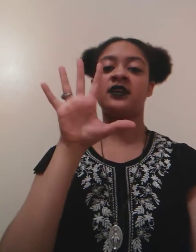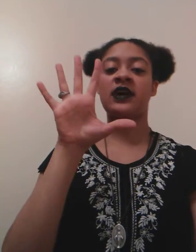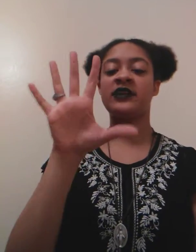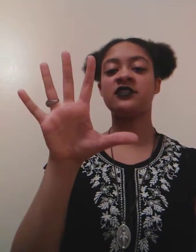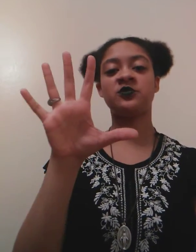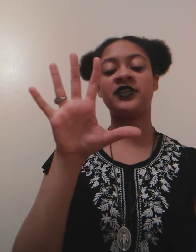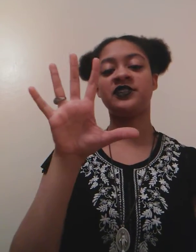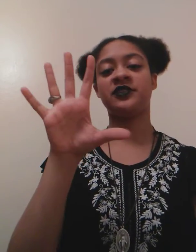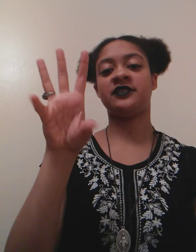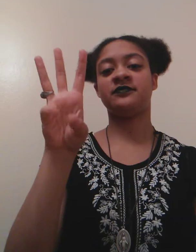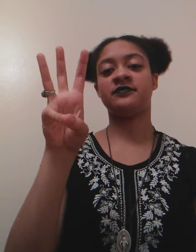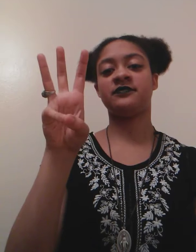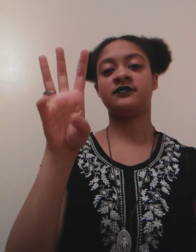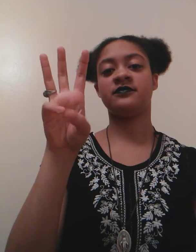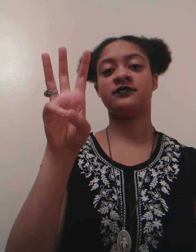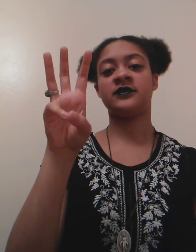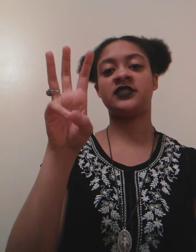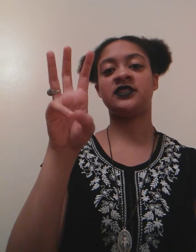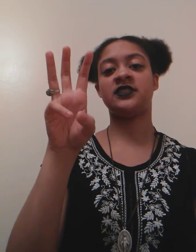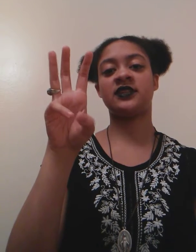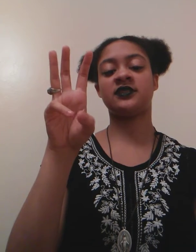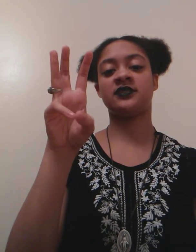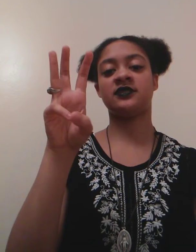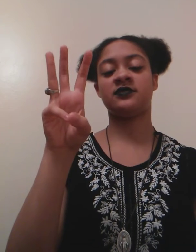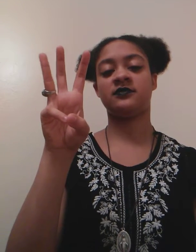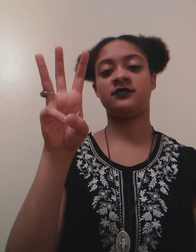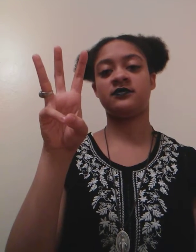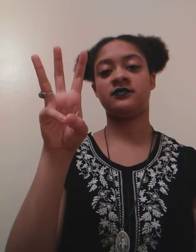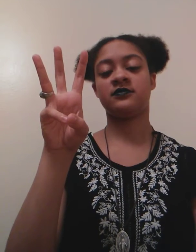Now here's where it gets tricky. This is 6.